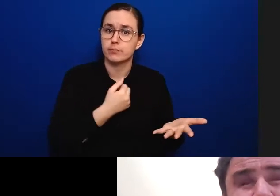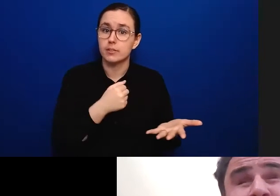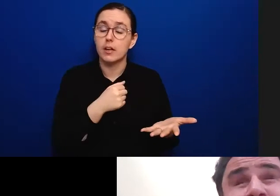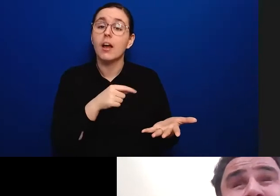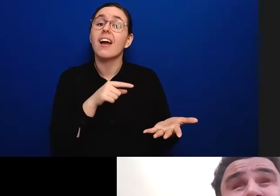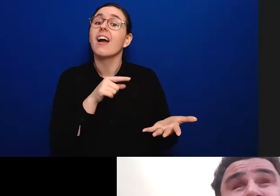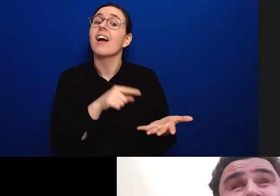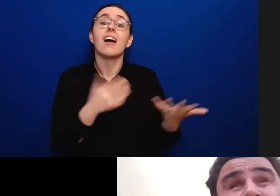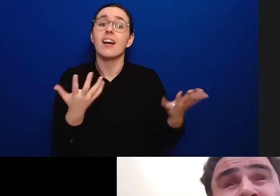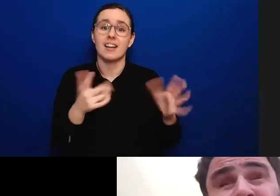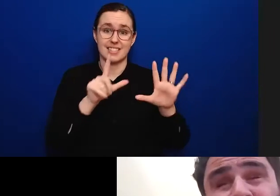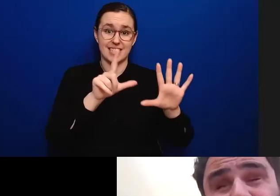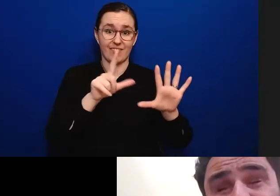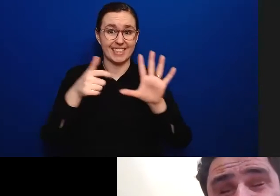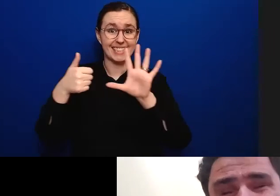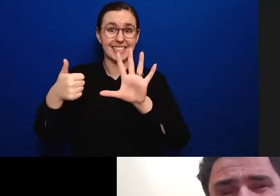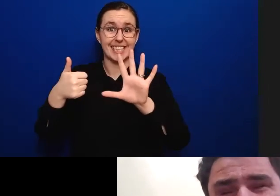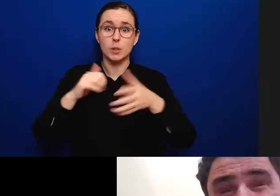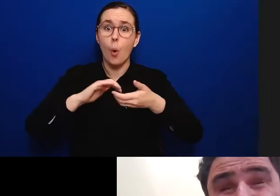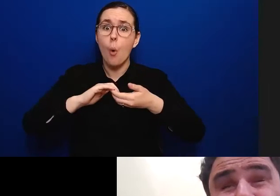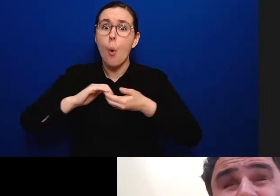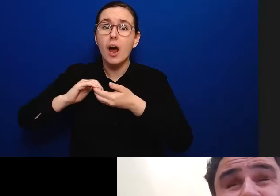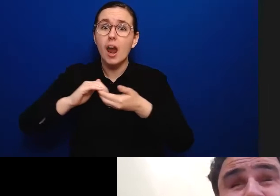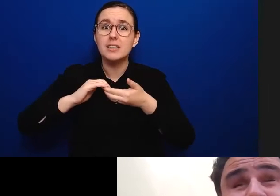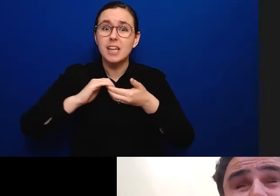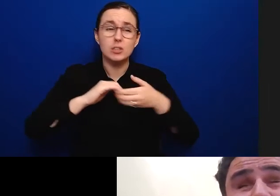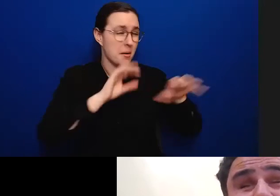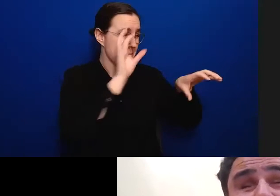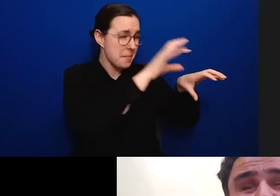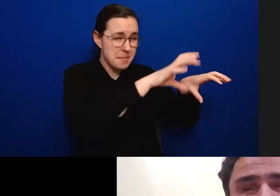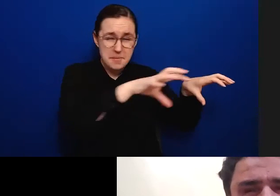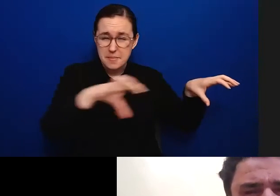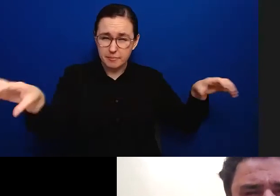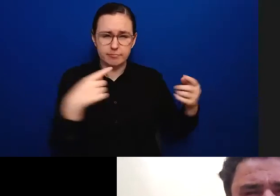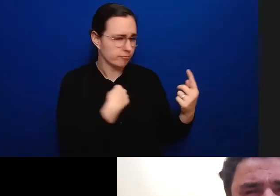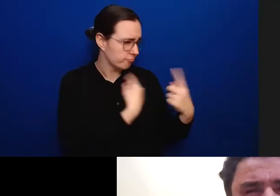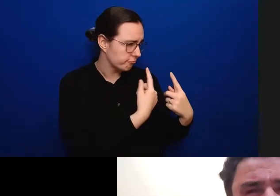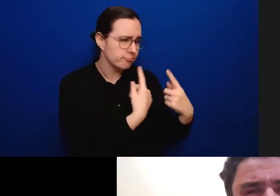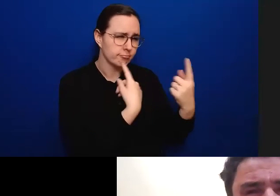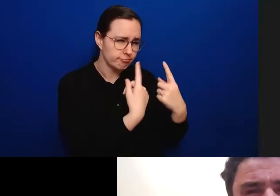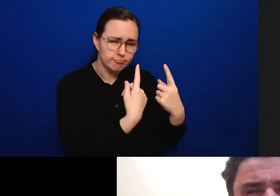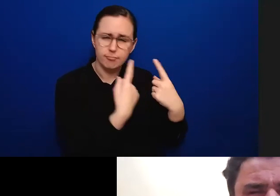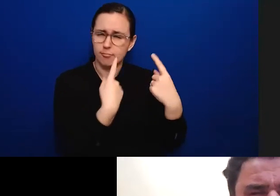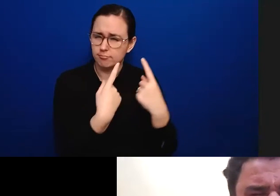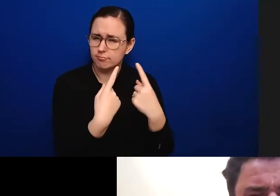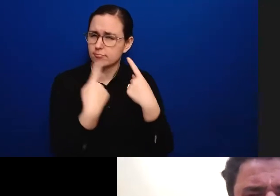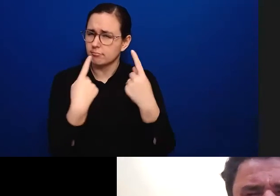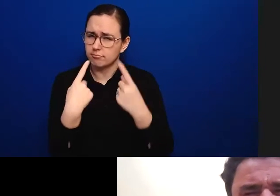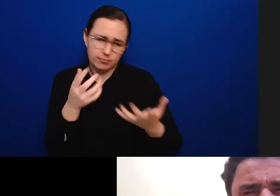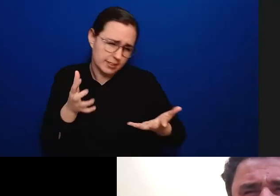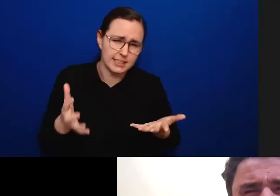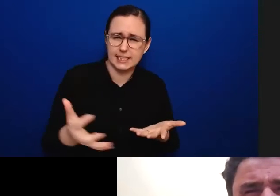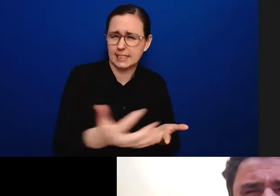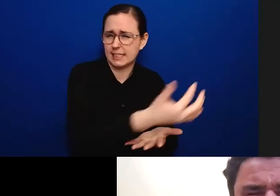understanding. So the first thing that that they have a little knowledge about the young generation, about for those organizations who are